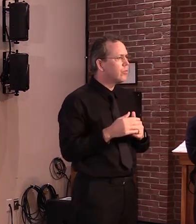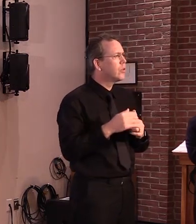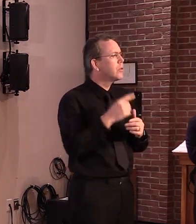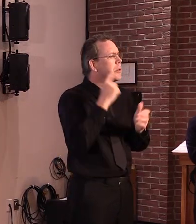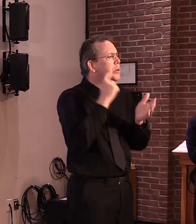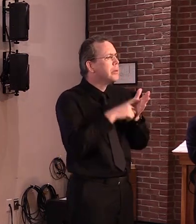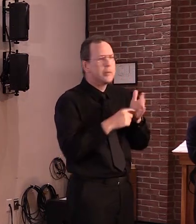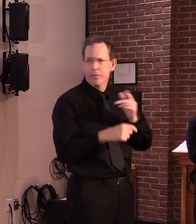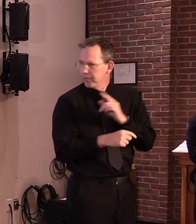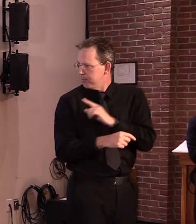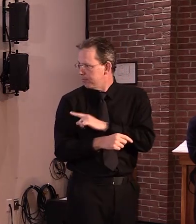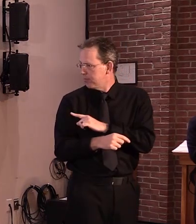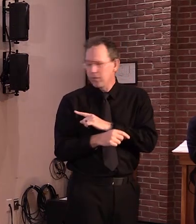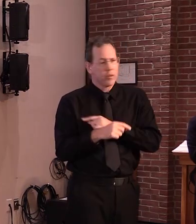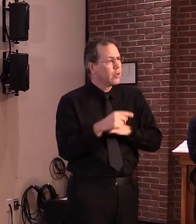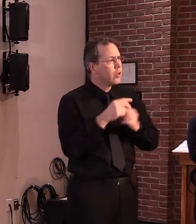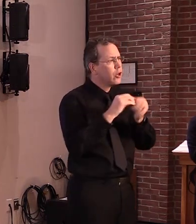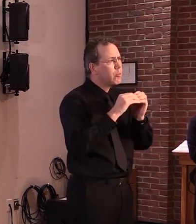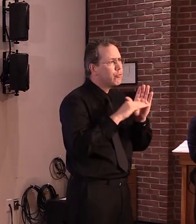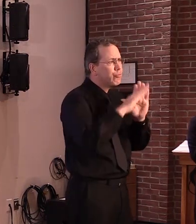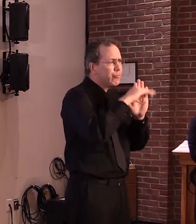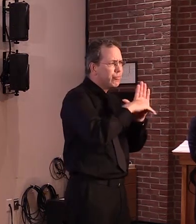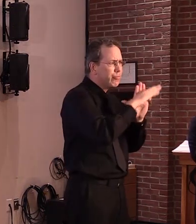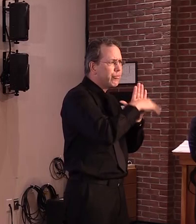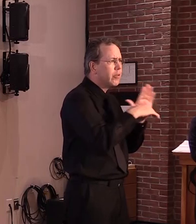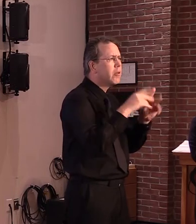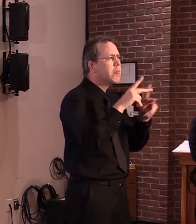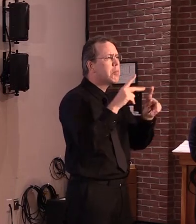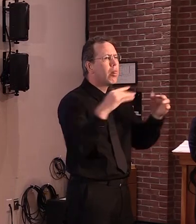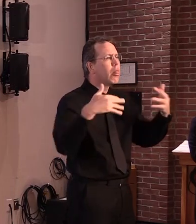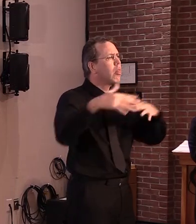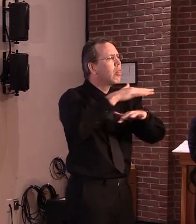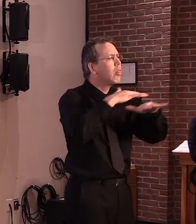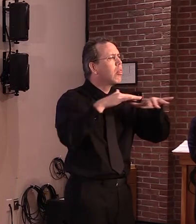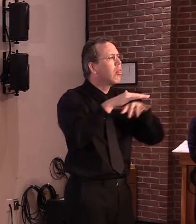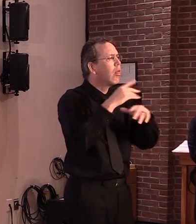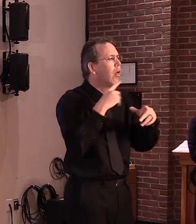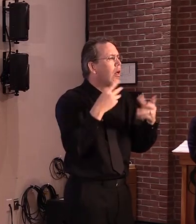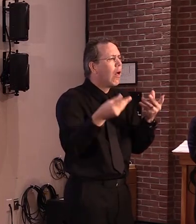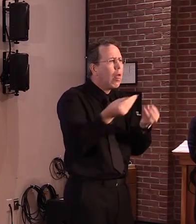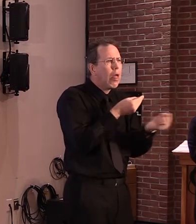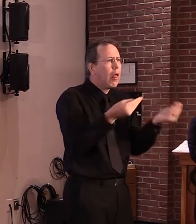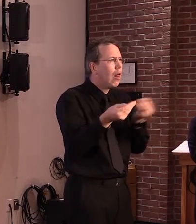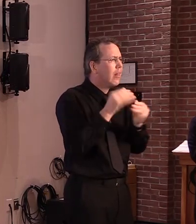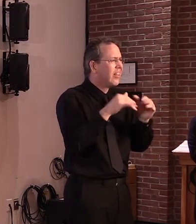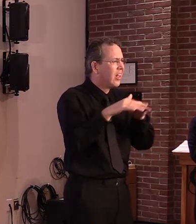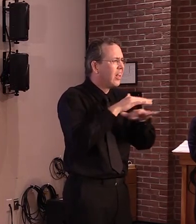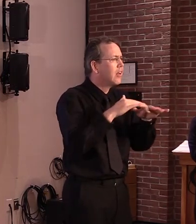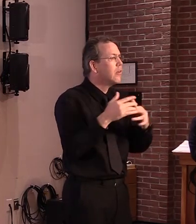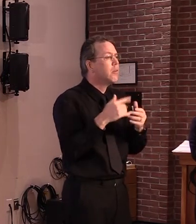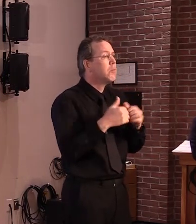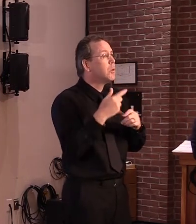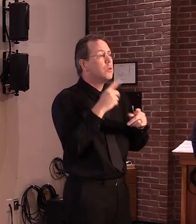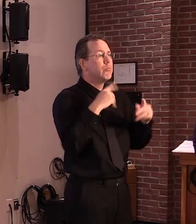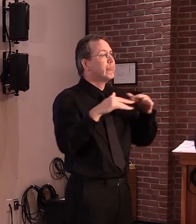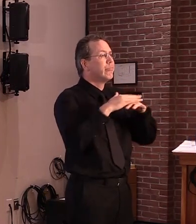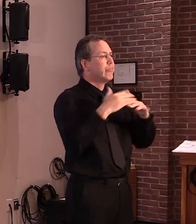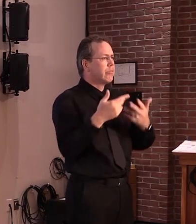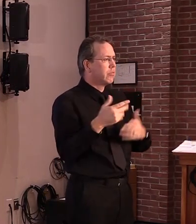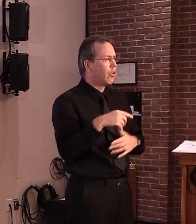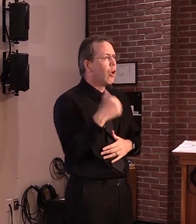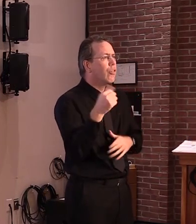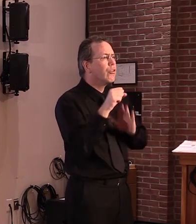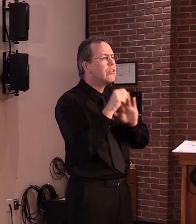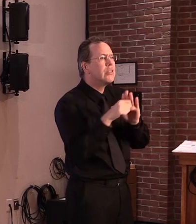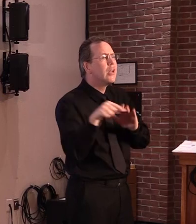regarding mobility. As you can see, Vermont had the most mobile population in early March compared to our Northeast